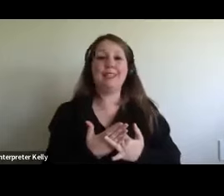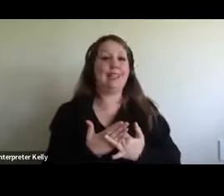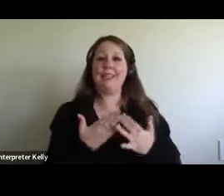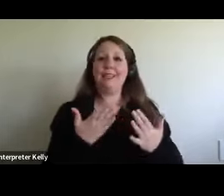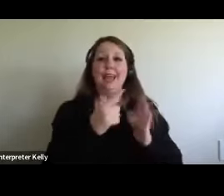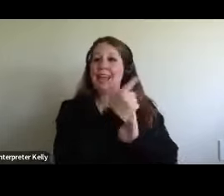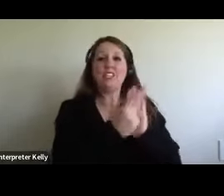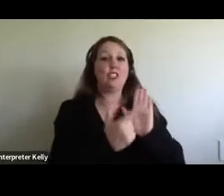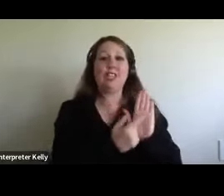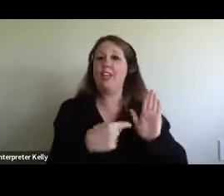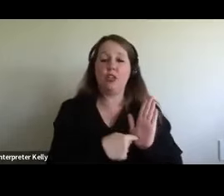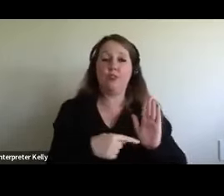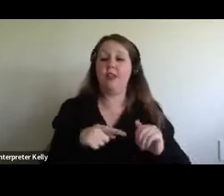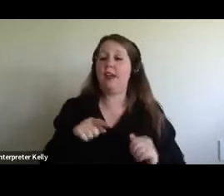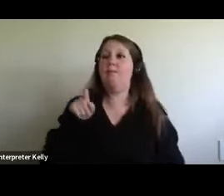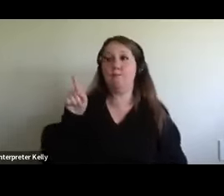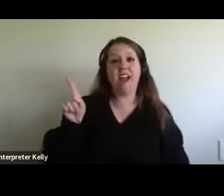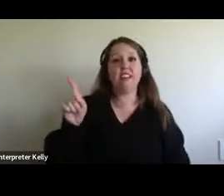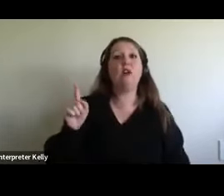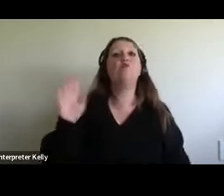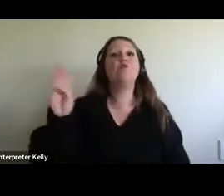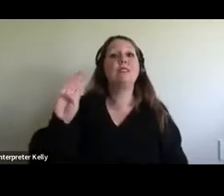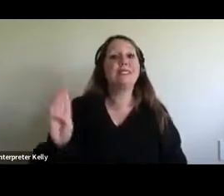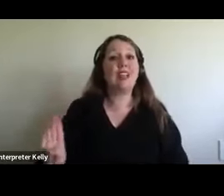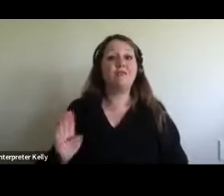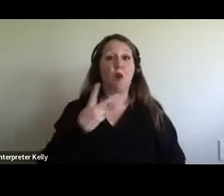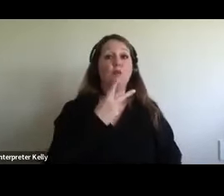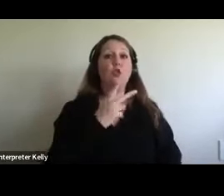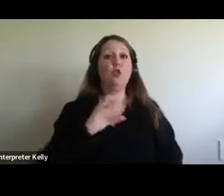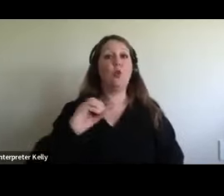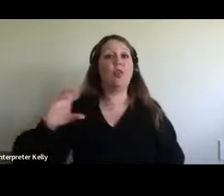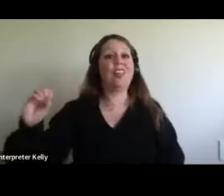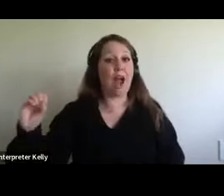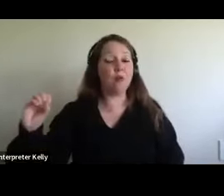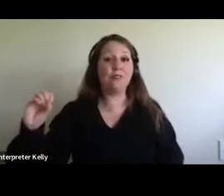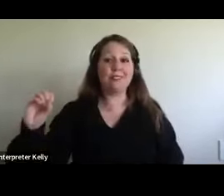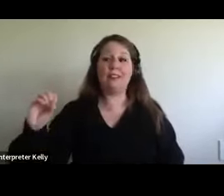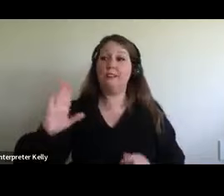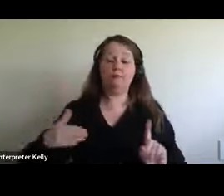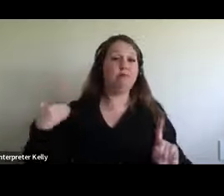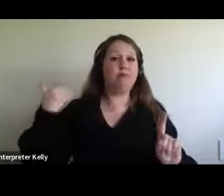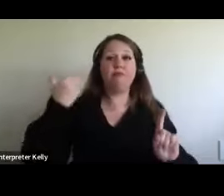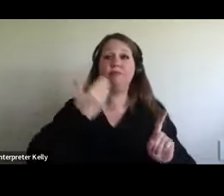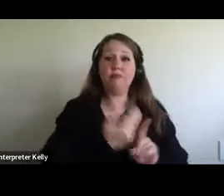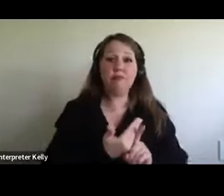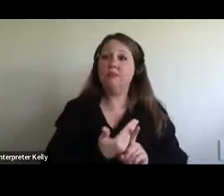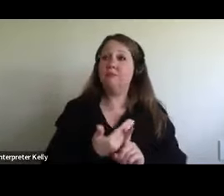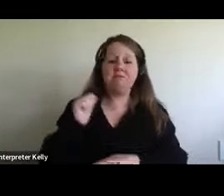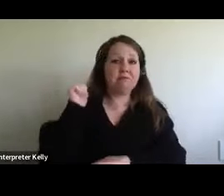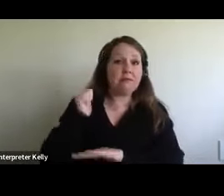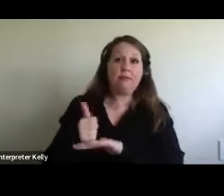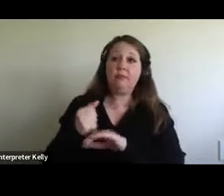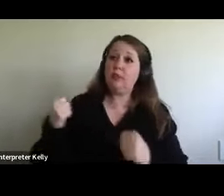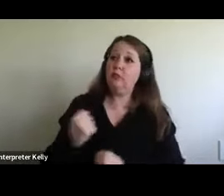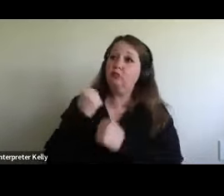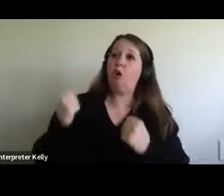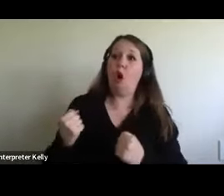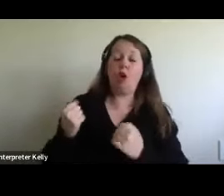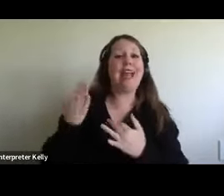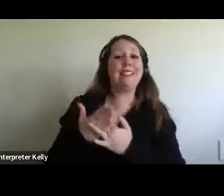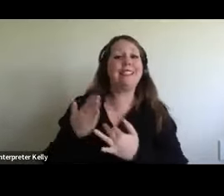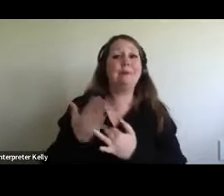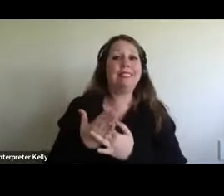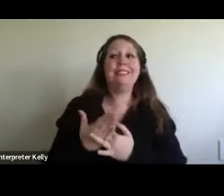Brazil, since the year 2000, we have a really well-established accessibility legislation. So whenever I have a situation